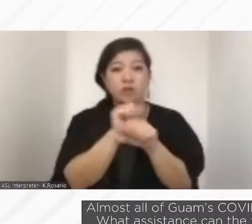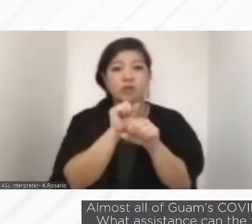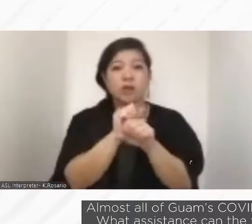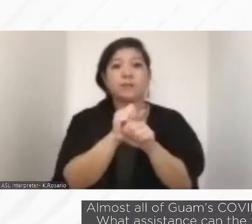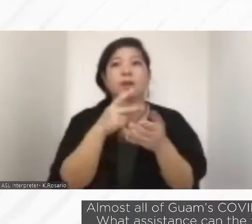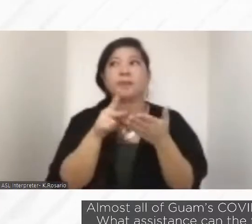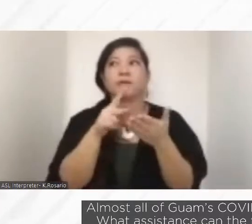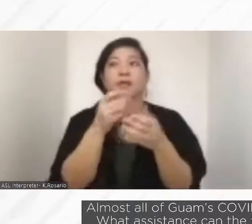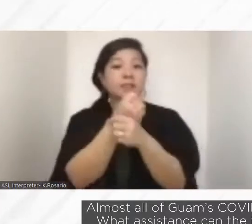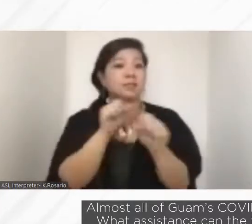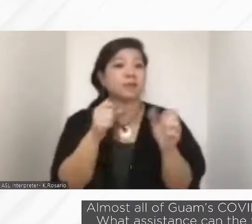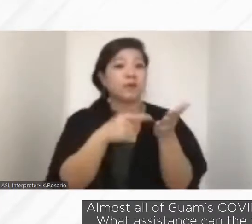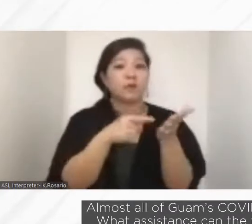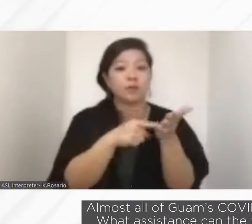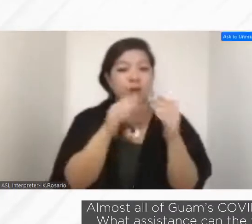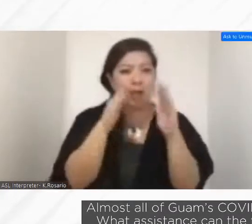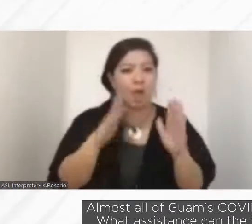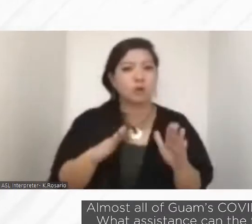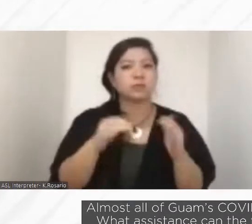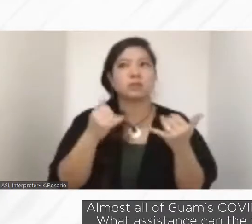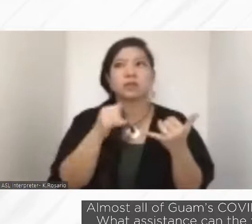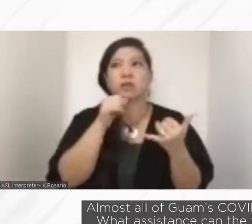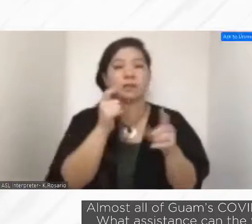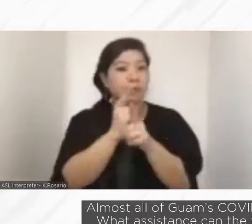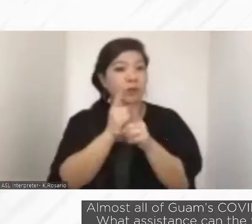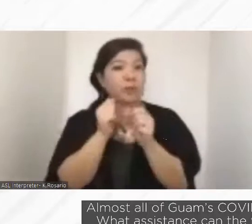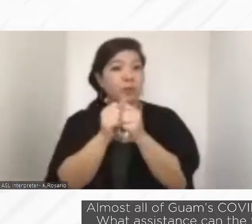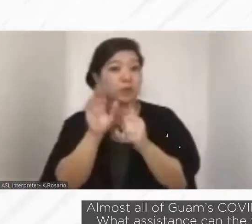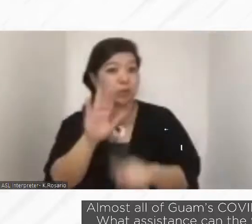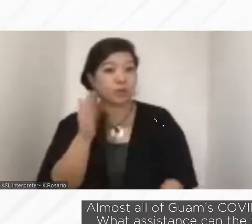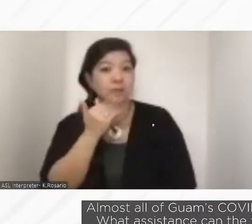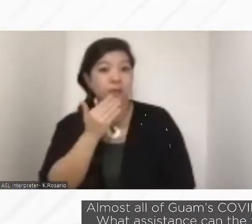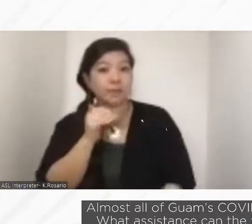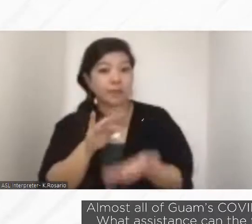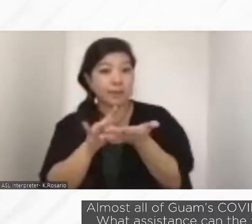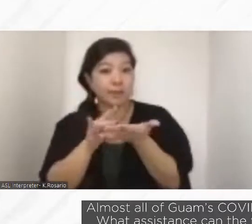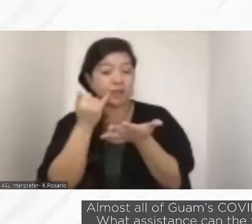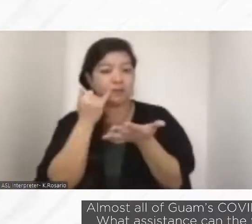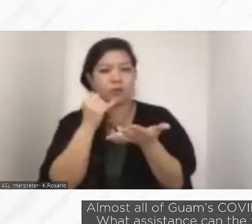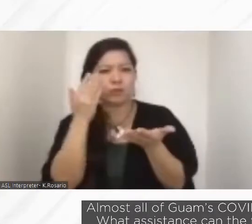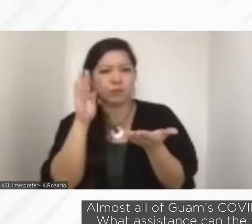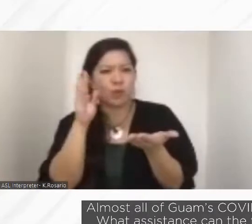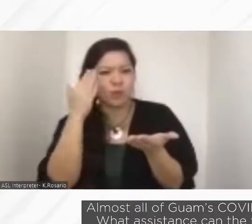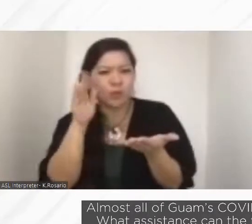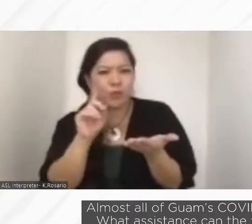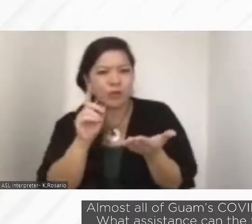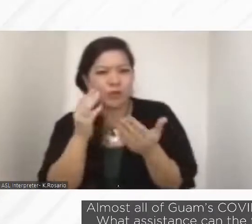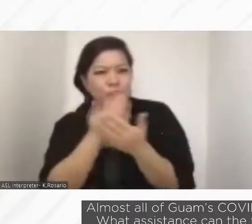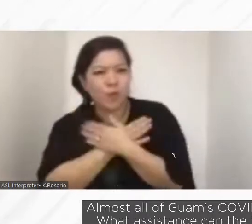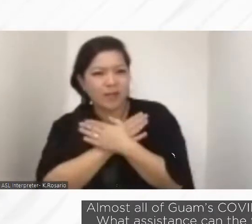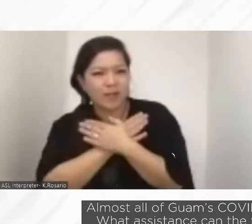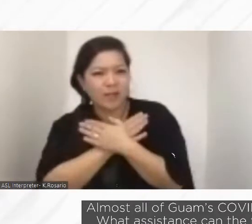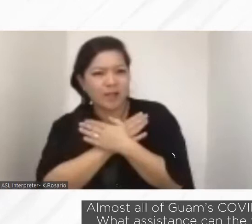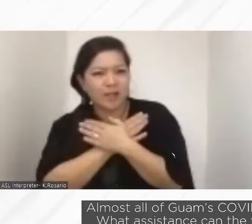of safe and affordable housing. You're not going to be compliant with your diabetes medications if you don't know where you're going to lay your head at night. We need to address these